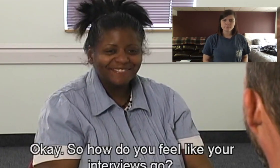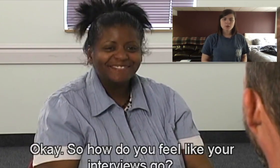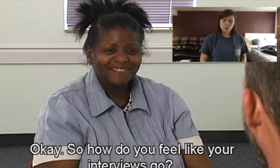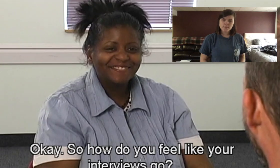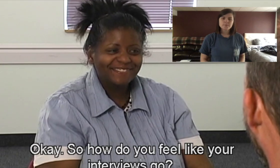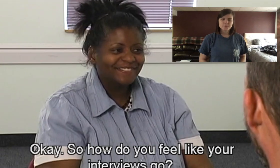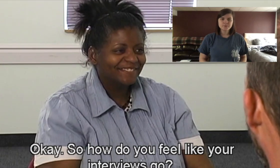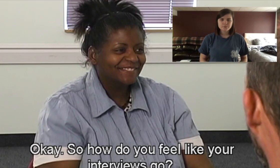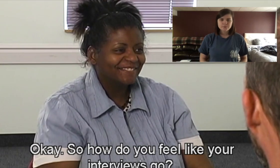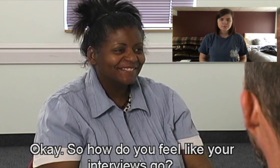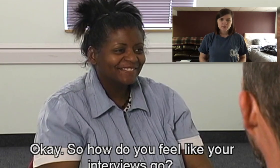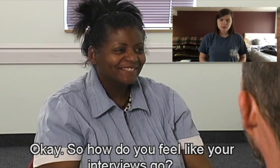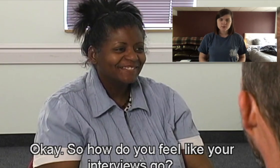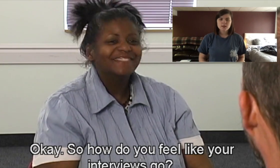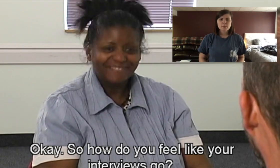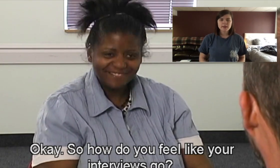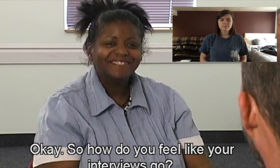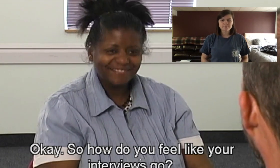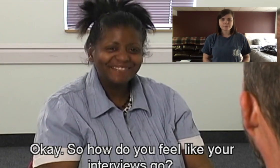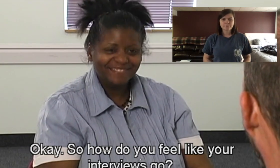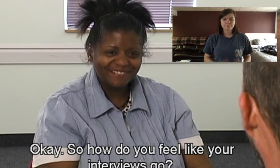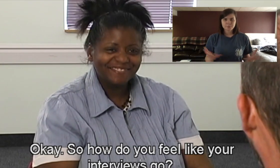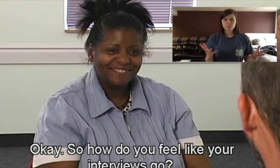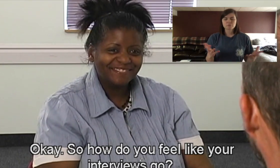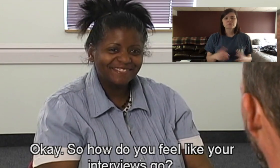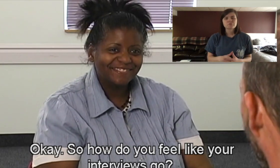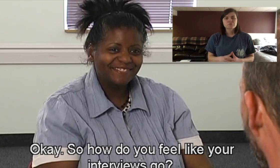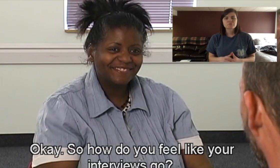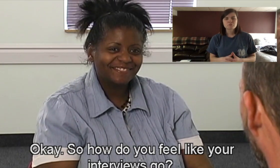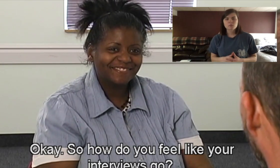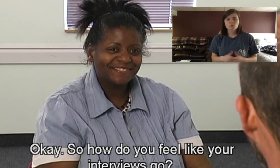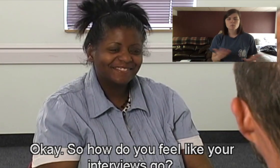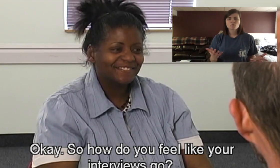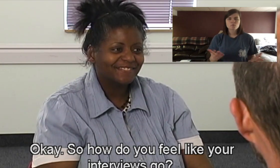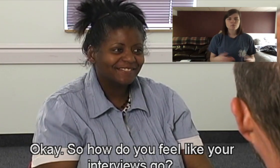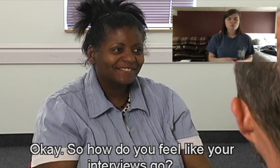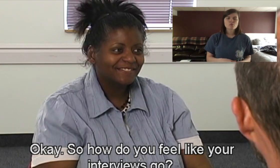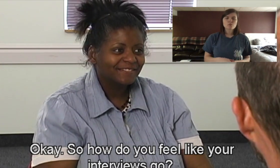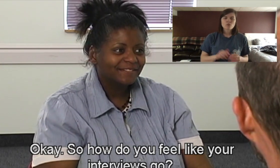Okay. Okay. Okay, Sounds like a great. plan.